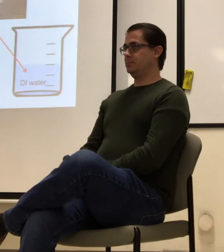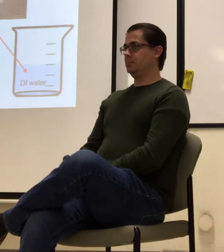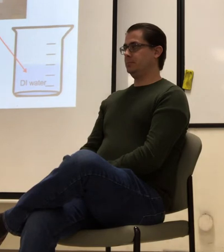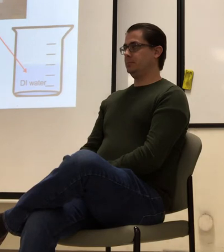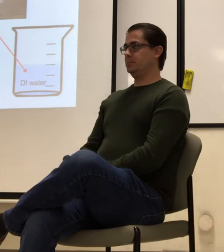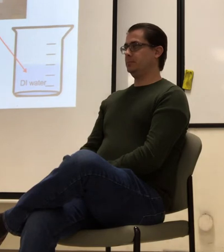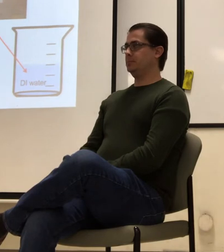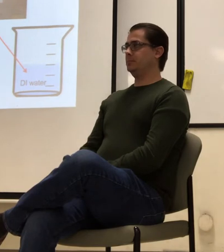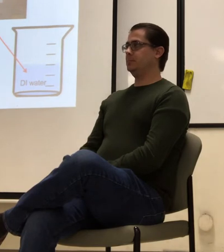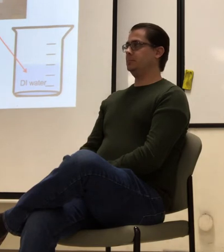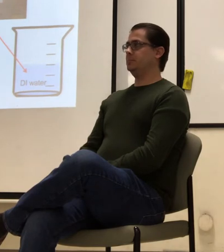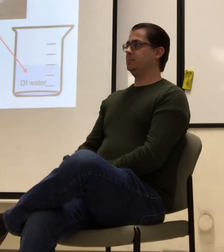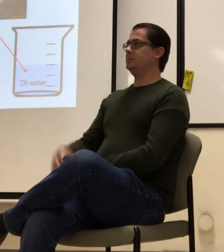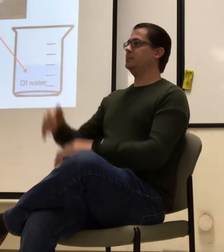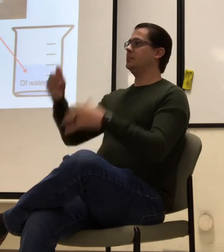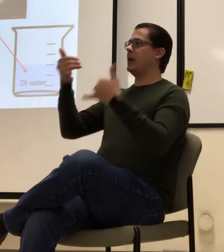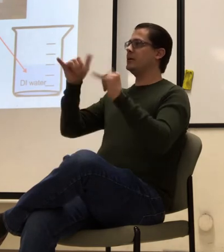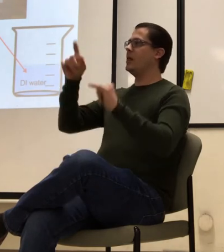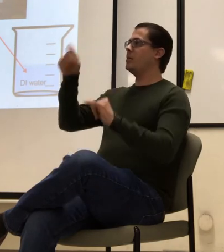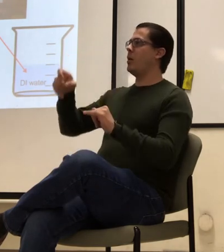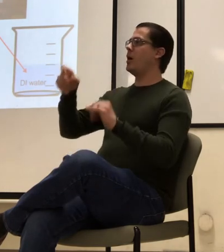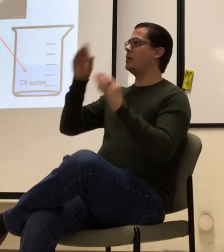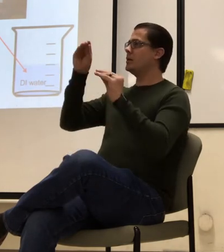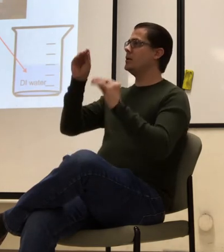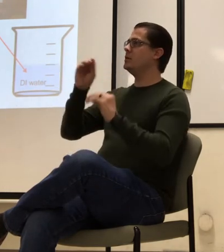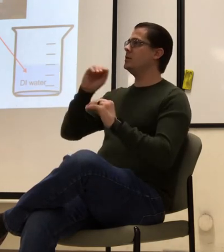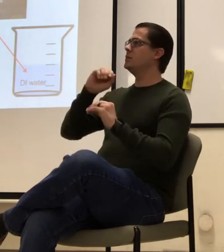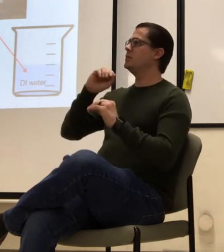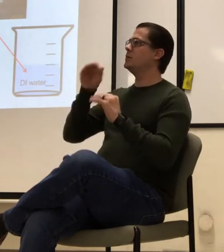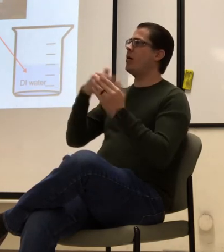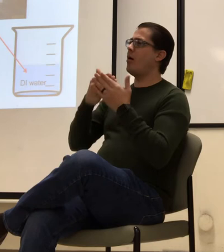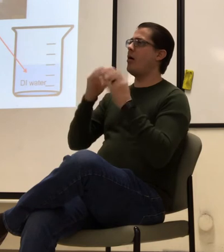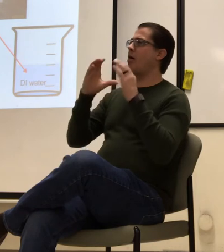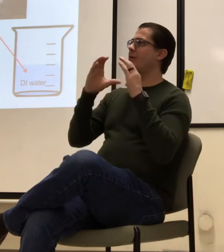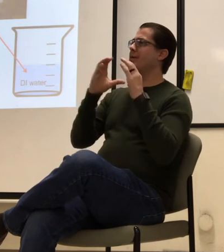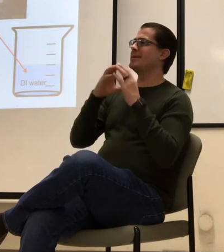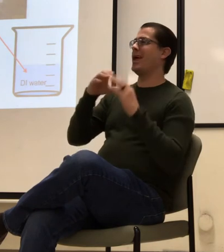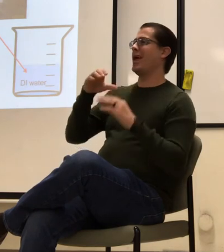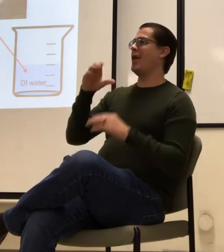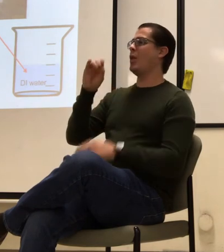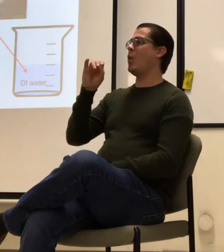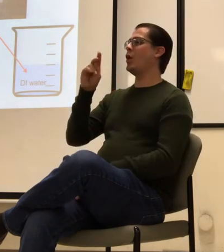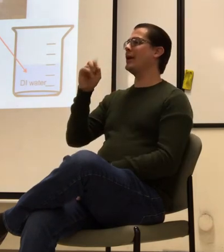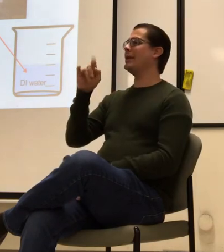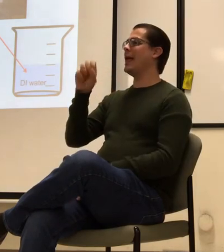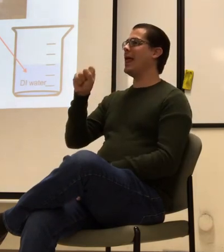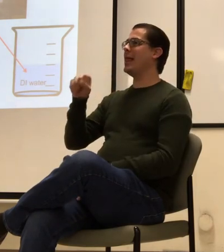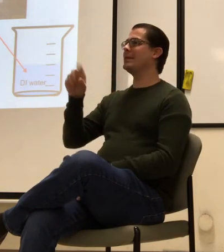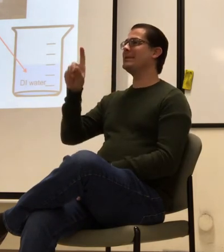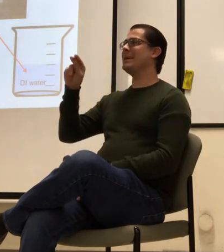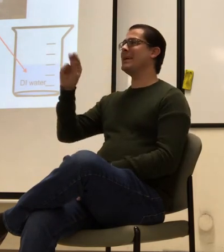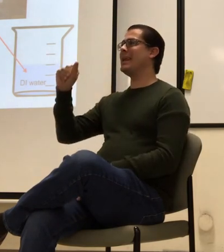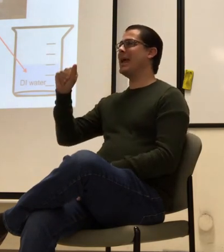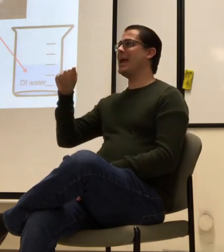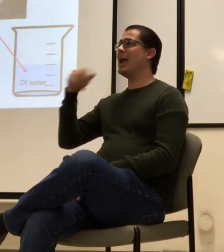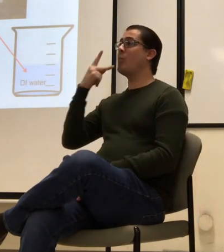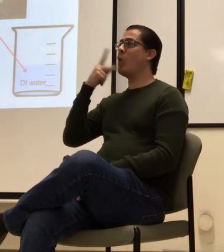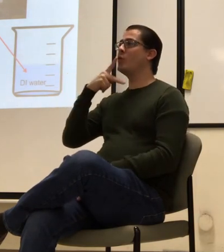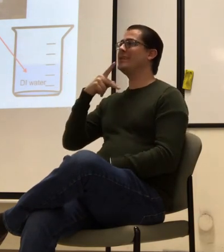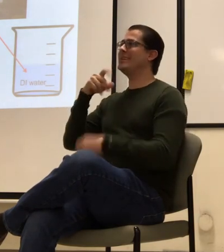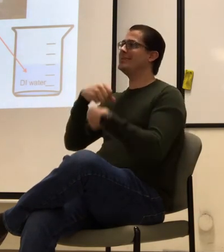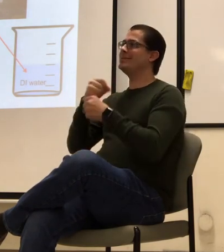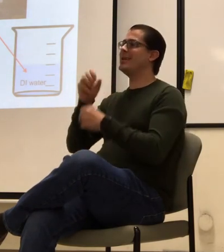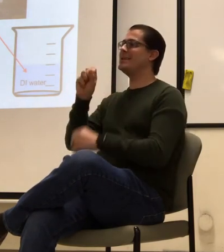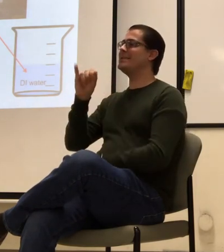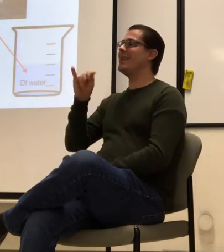So I still have to teach all the cell organelles and DNA and protein synthesis. I can do that Friday, but I'm a